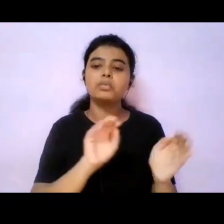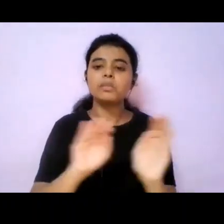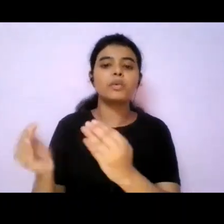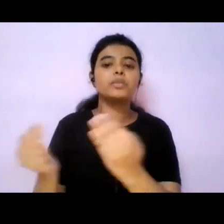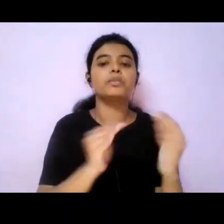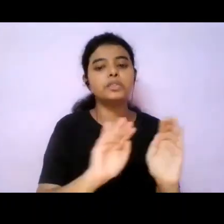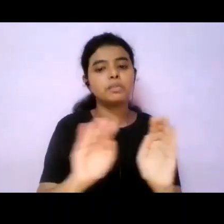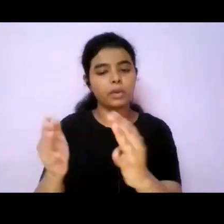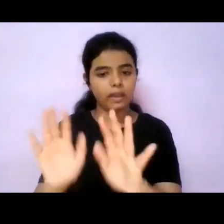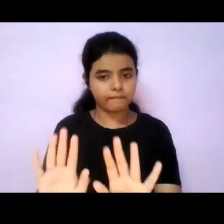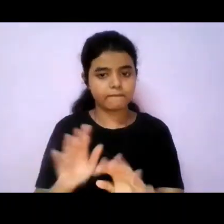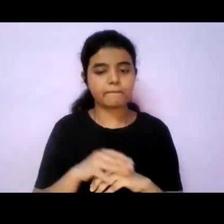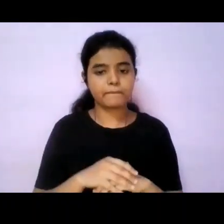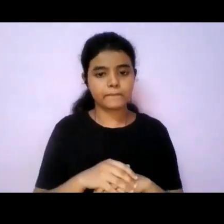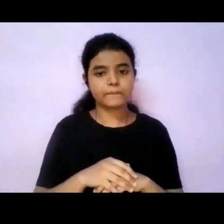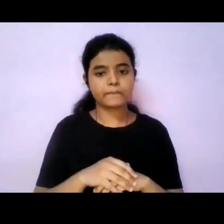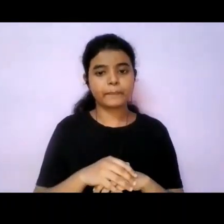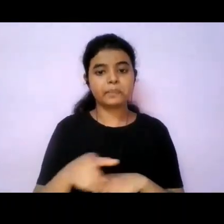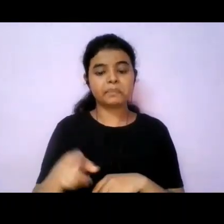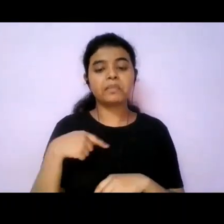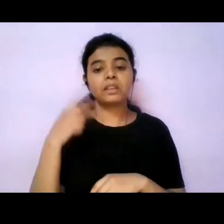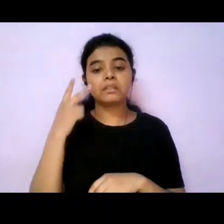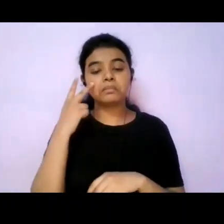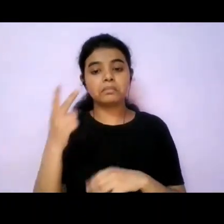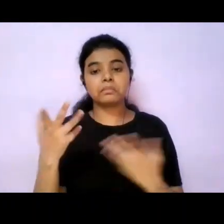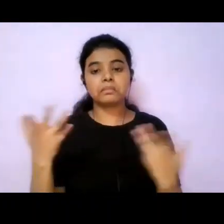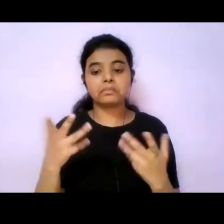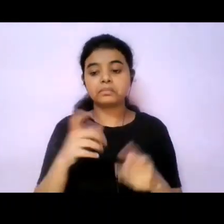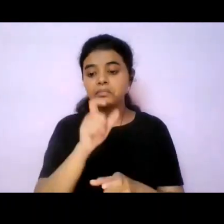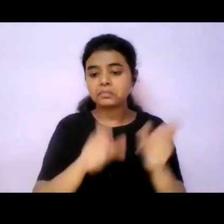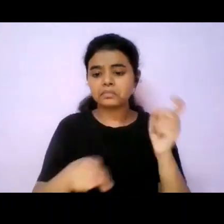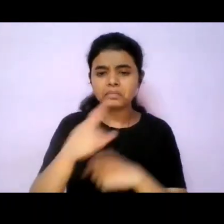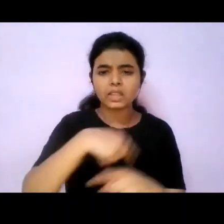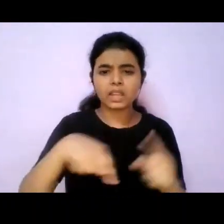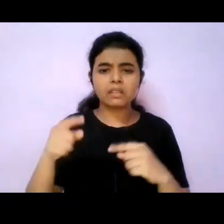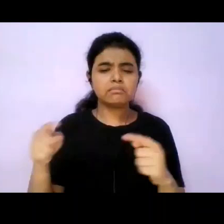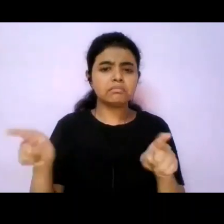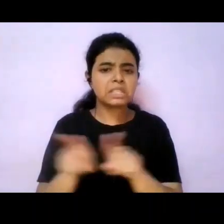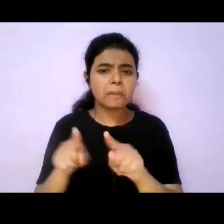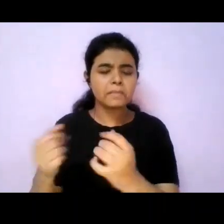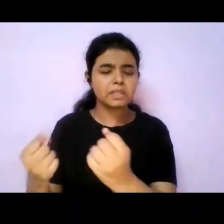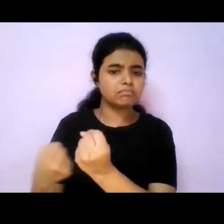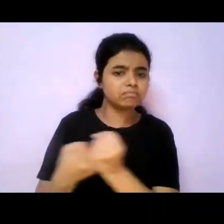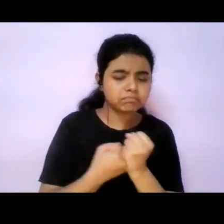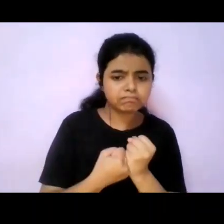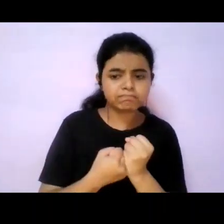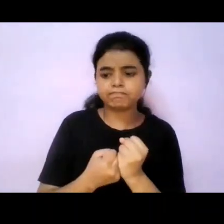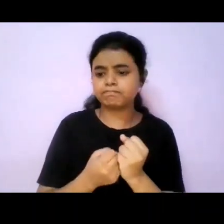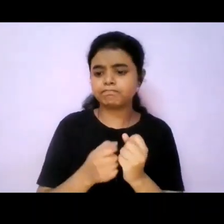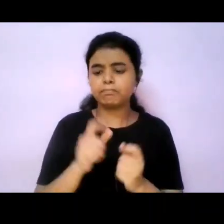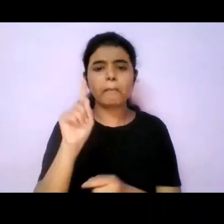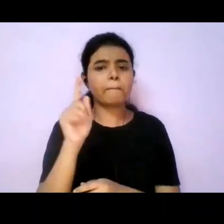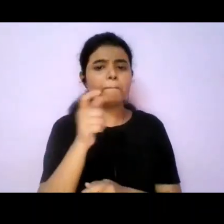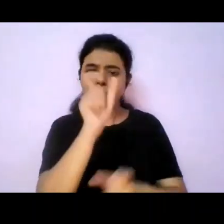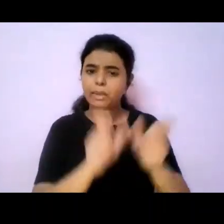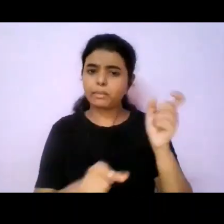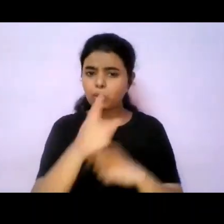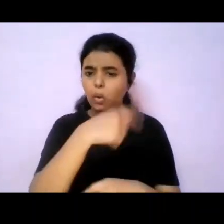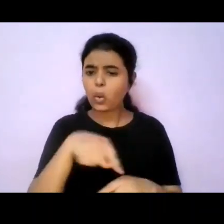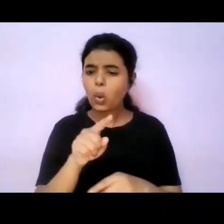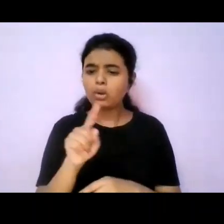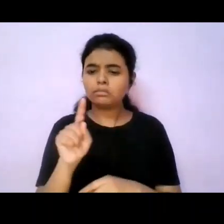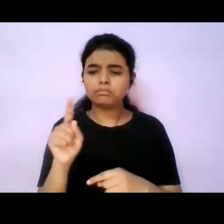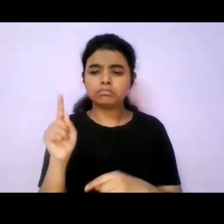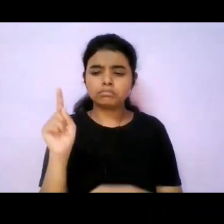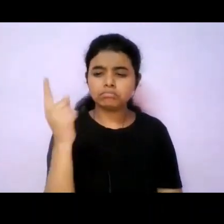And for a number of years, I was lucky enough to be an advisor, a supporter to a group, to Huddersfield People First, which was a